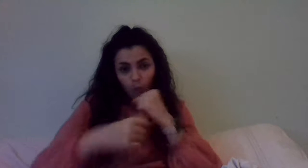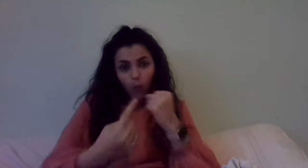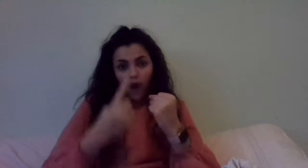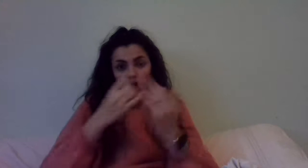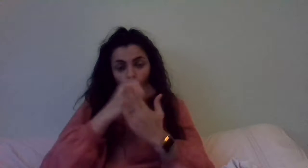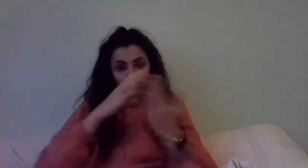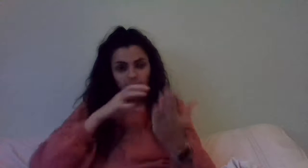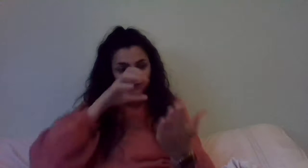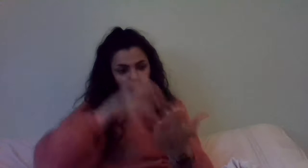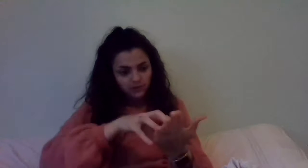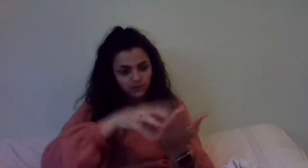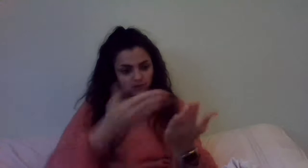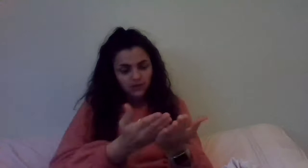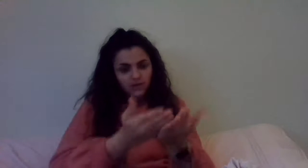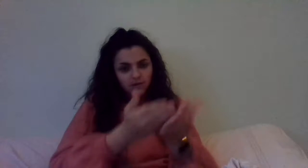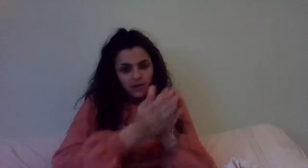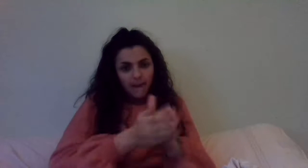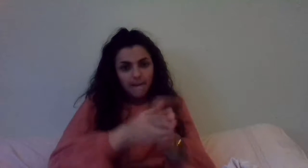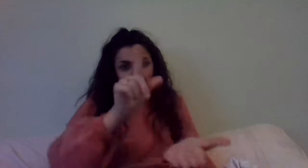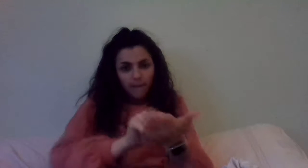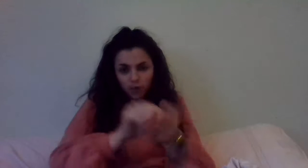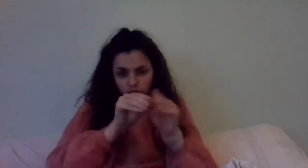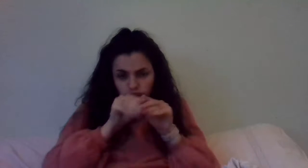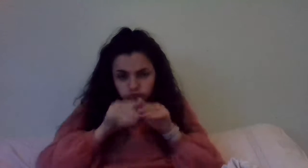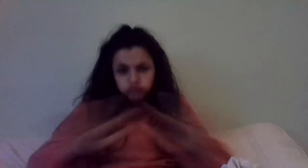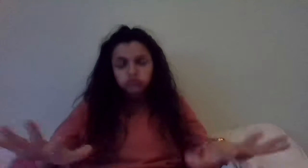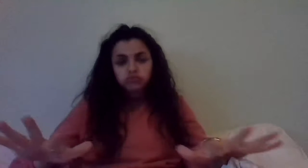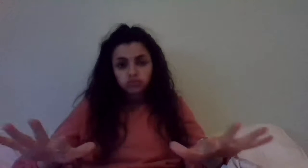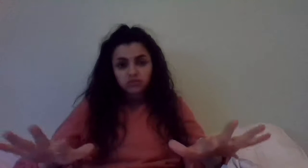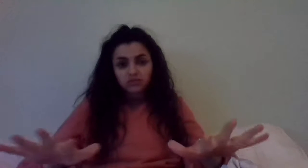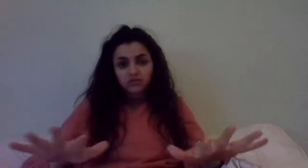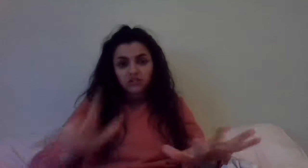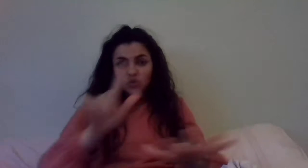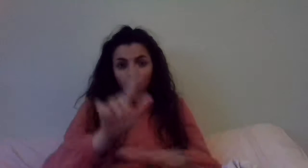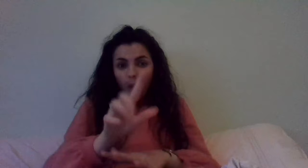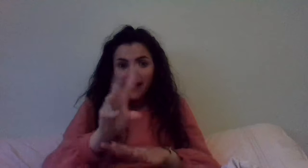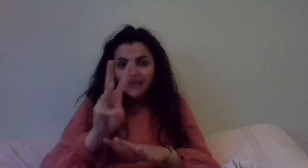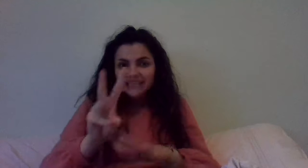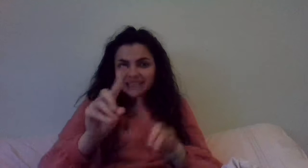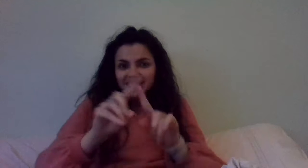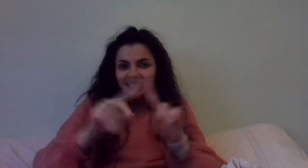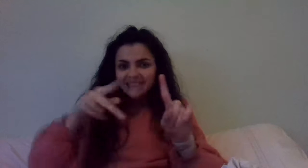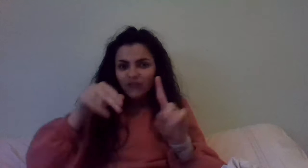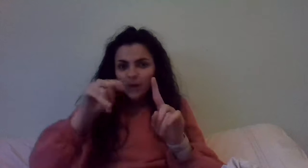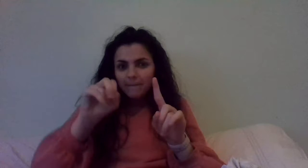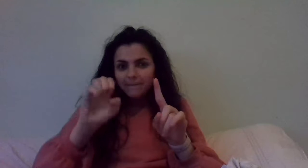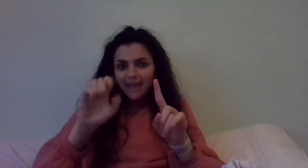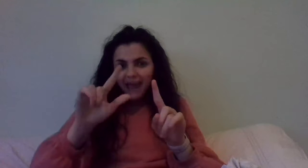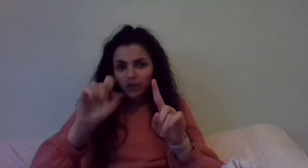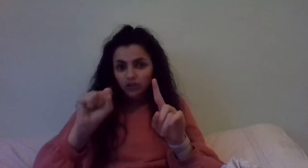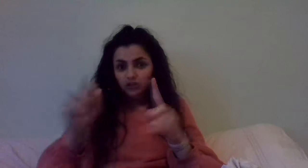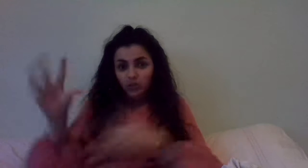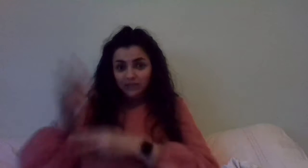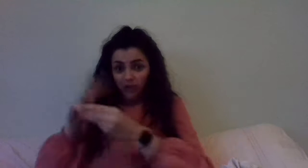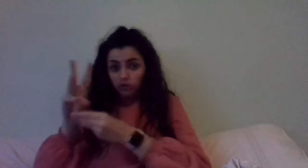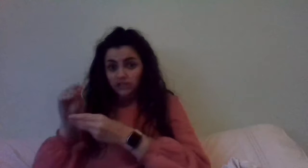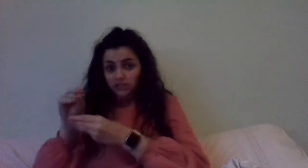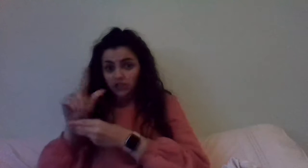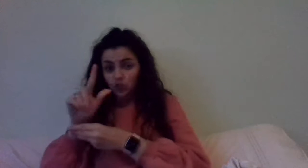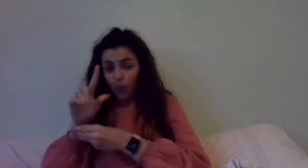publishes 26 different panels of the 60-panel series in their periodical. Now